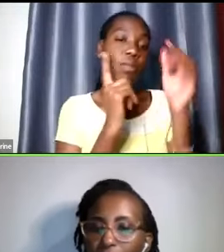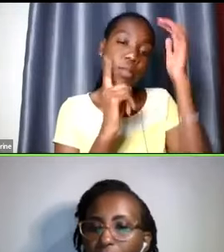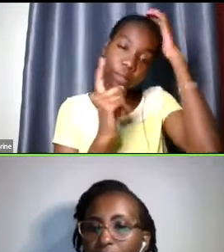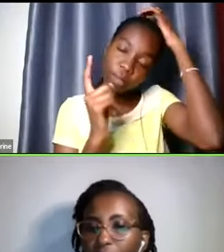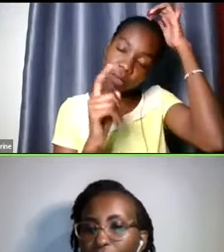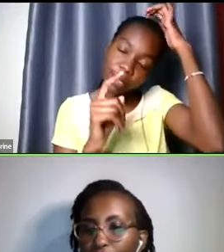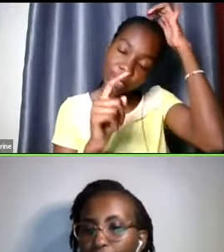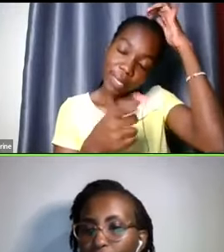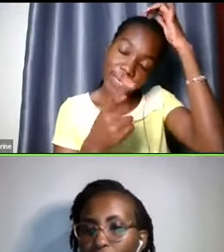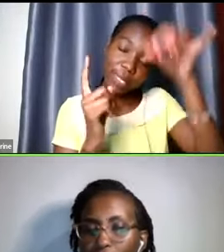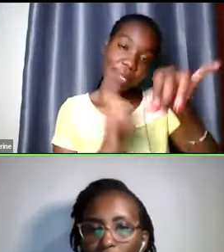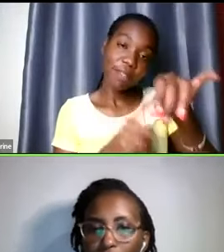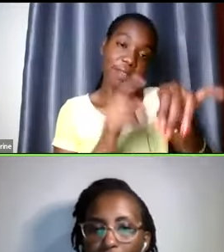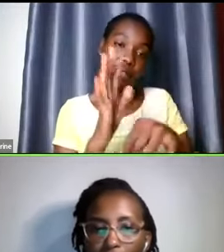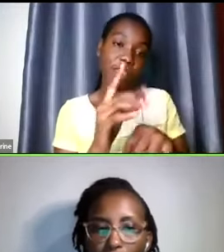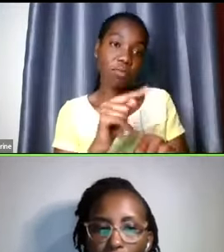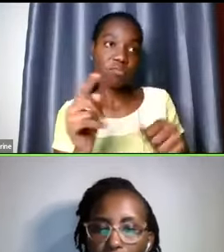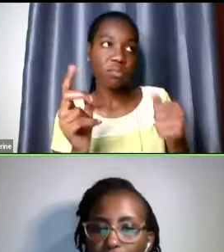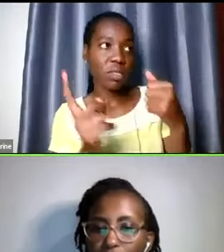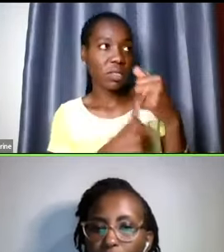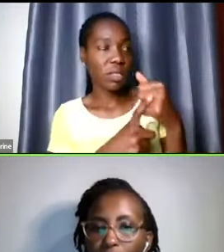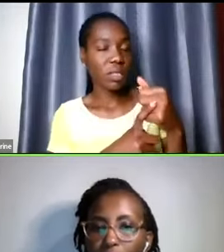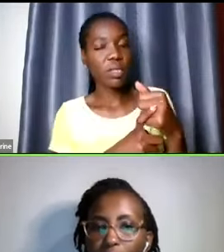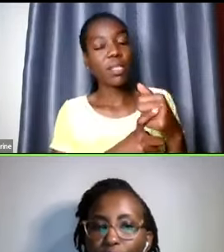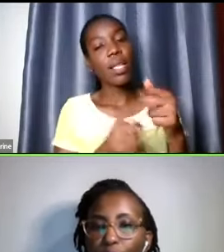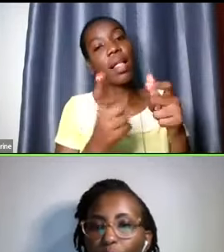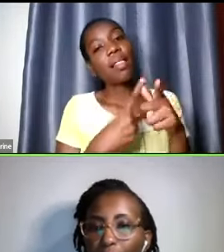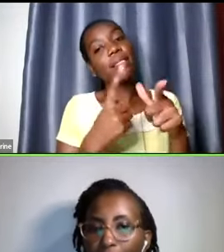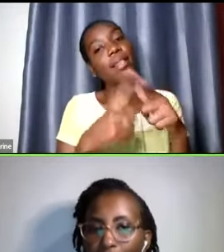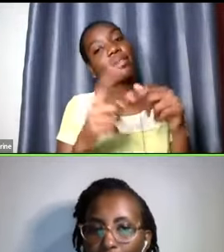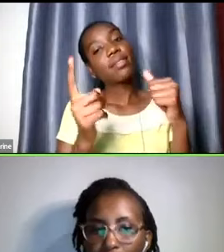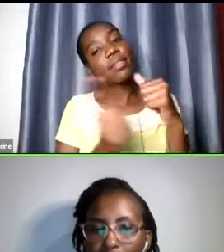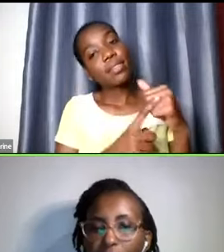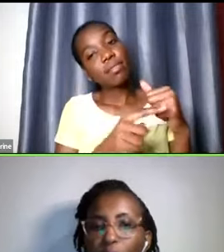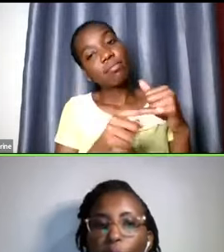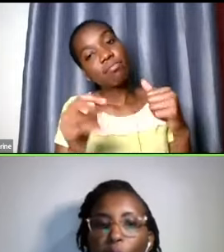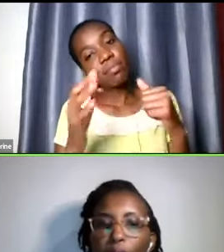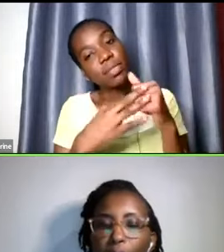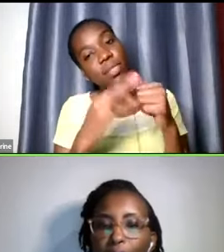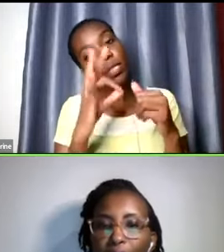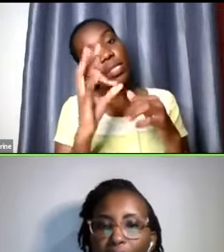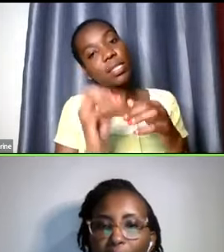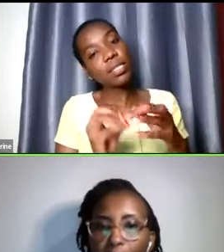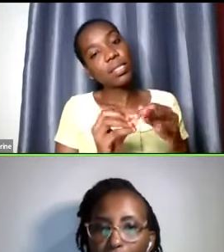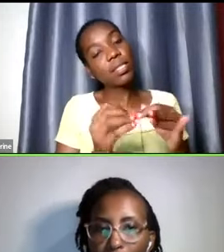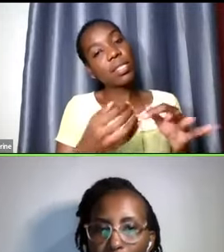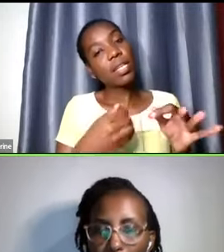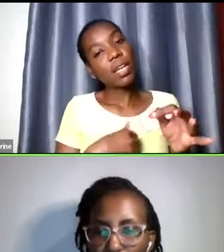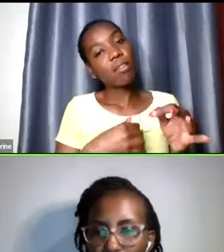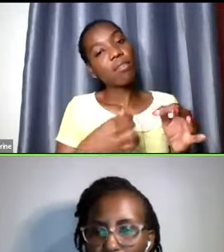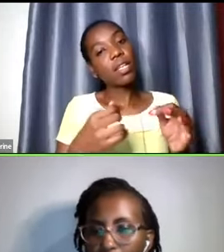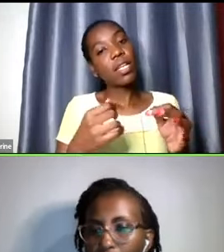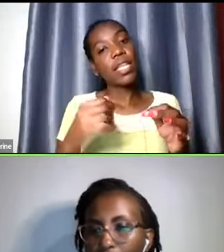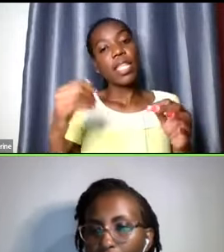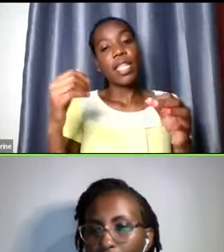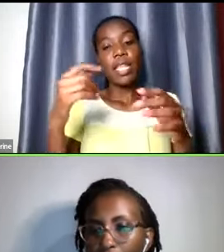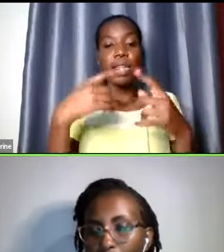5. 5 to 6 is the cocktail hour. Then from 6 to 8:30, we will be having the panel